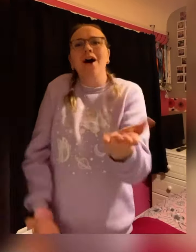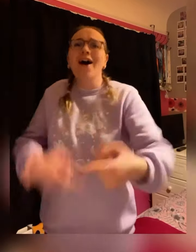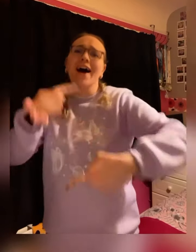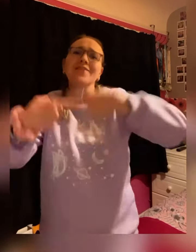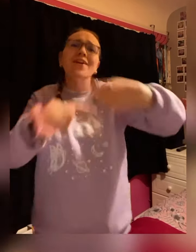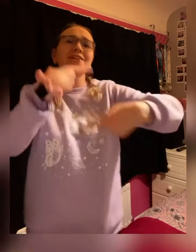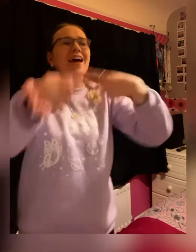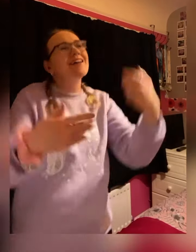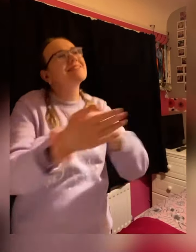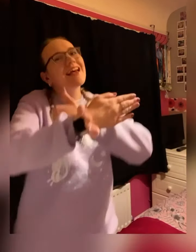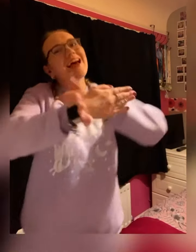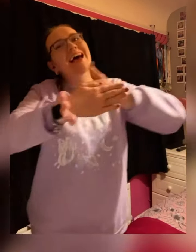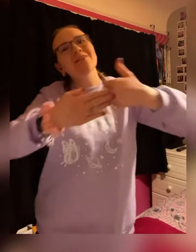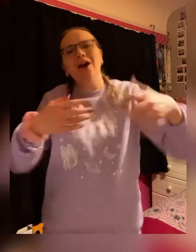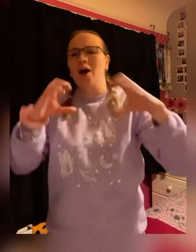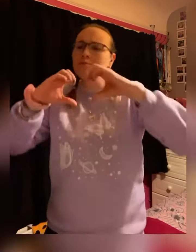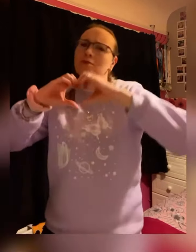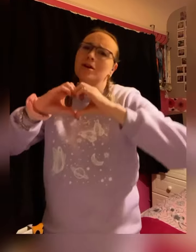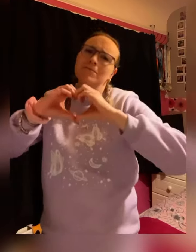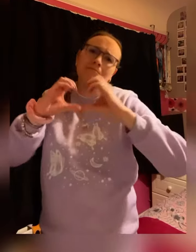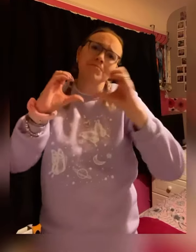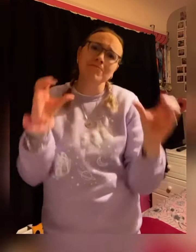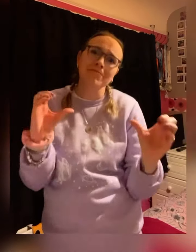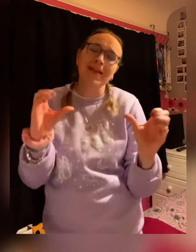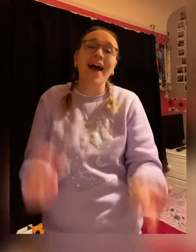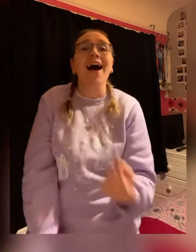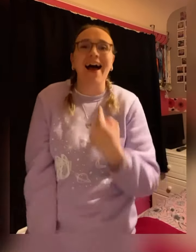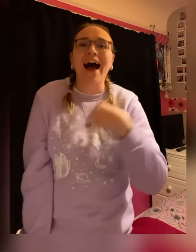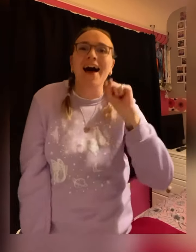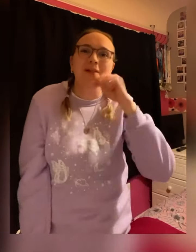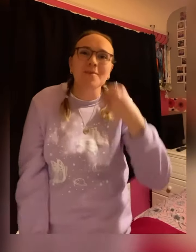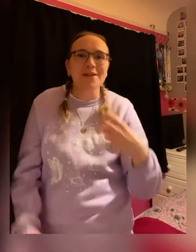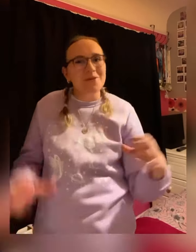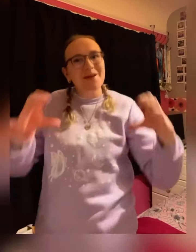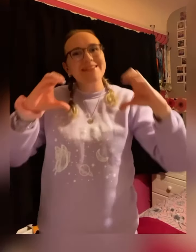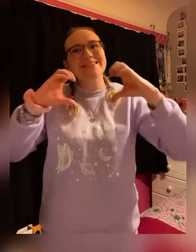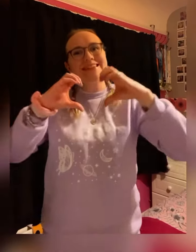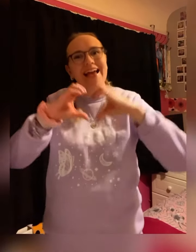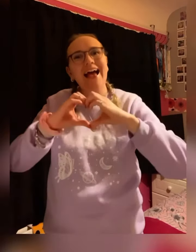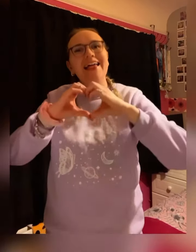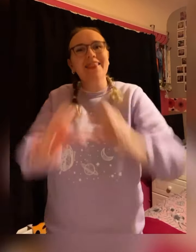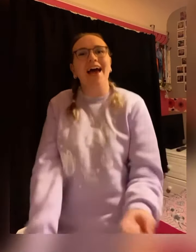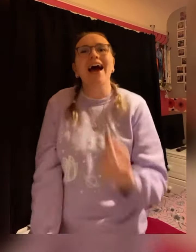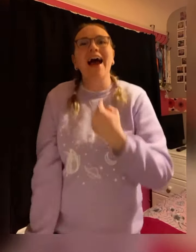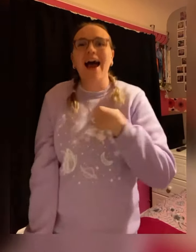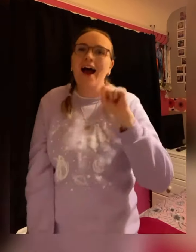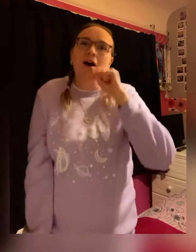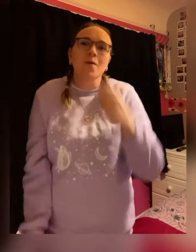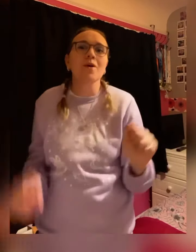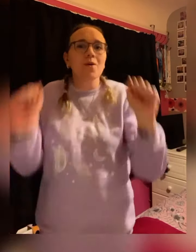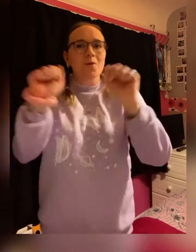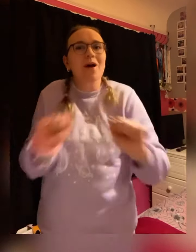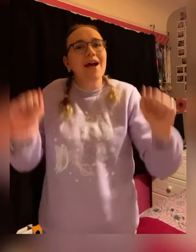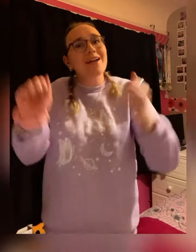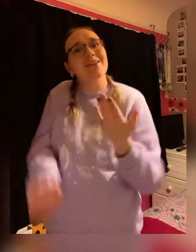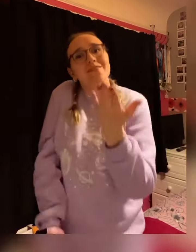ever and ever Pull your heart out, put it back together I would wait for it